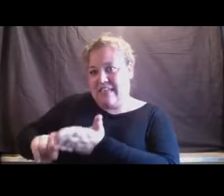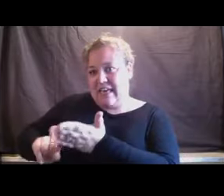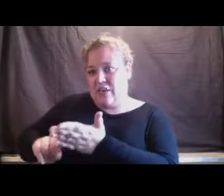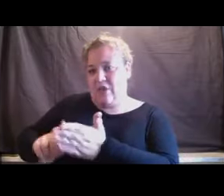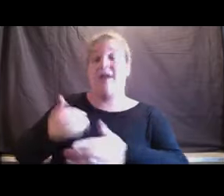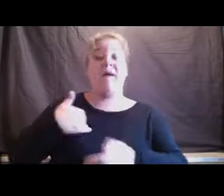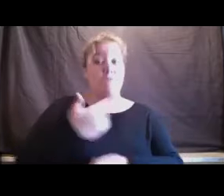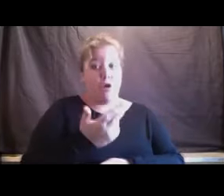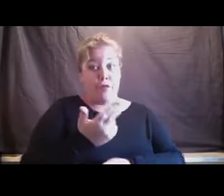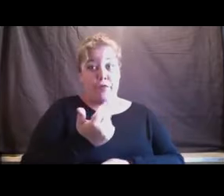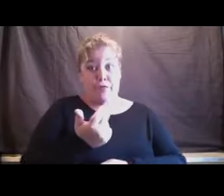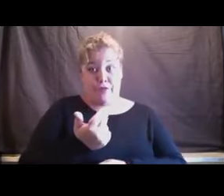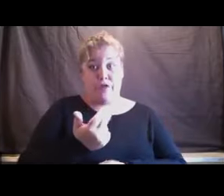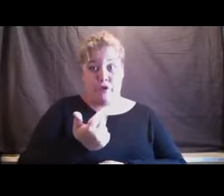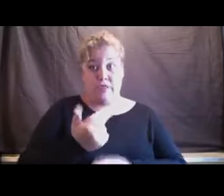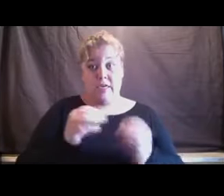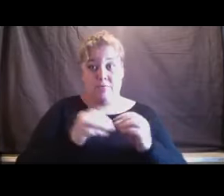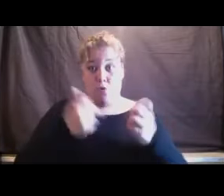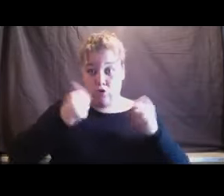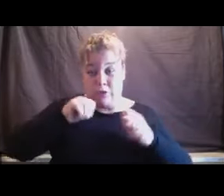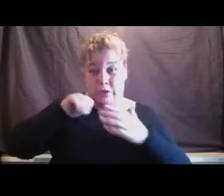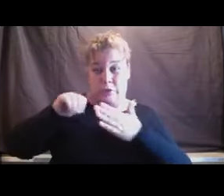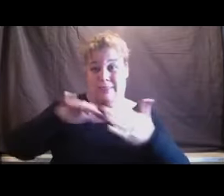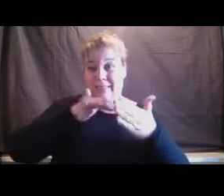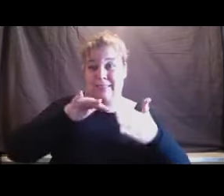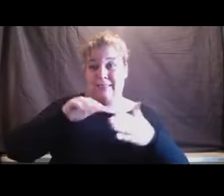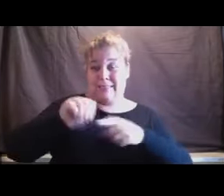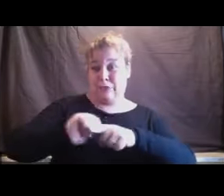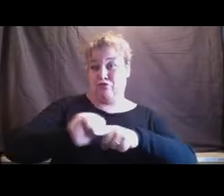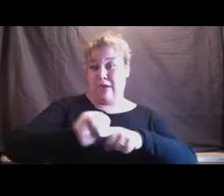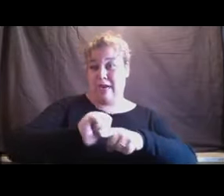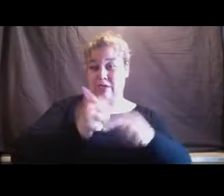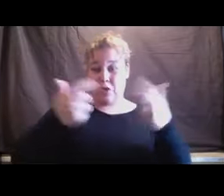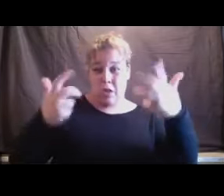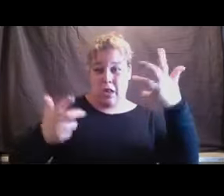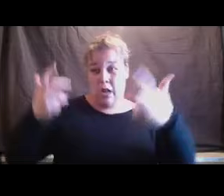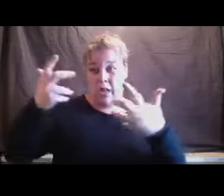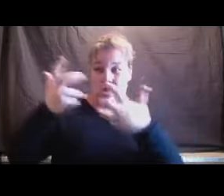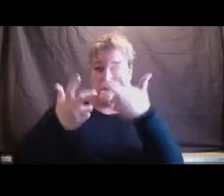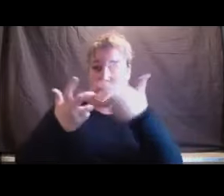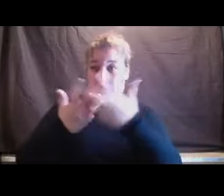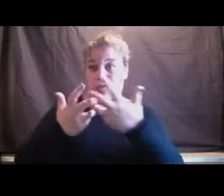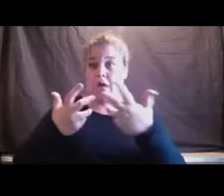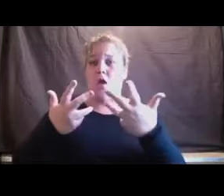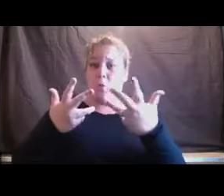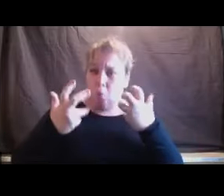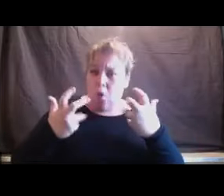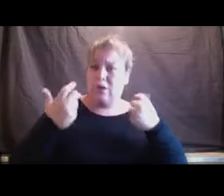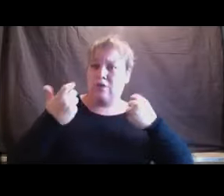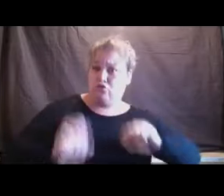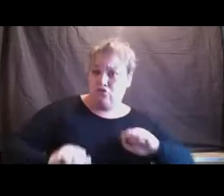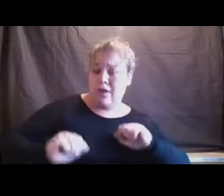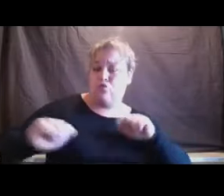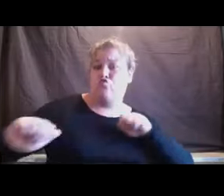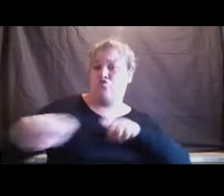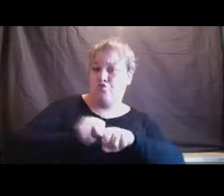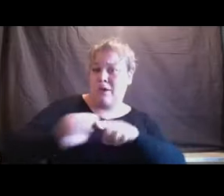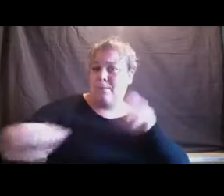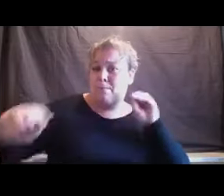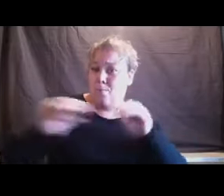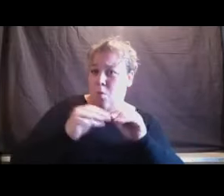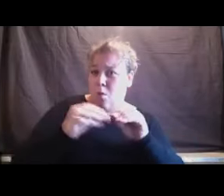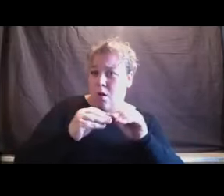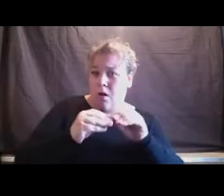have enough of our own staff to match with the others to get the training completed. So at this very moment